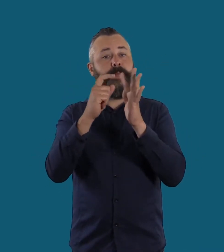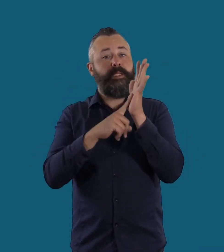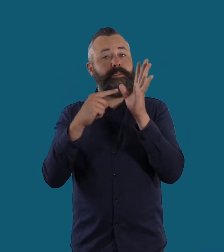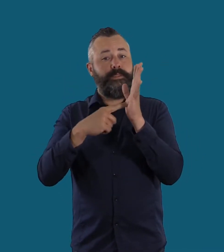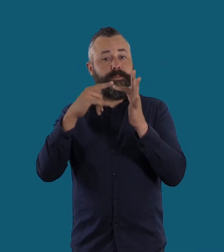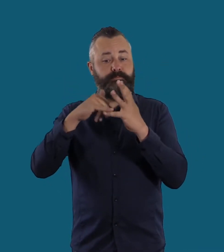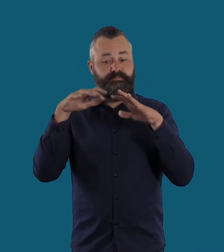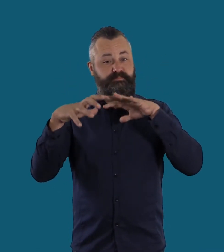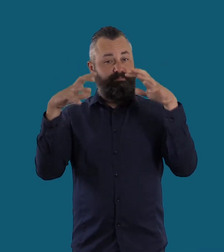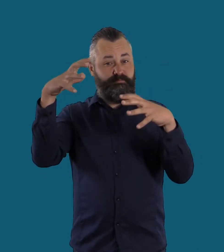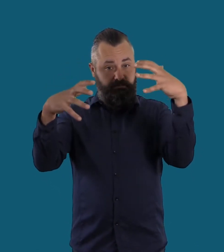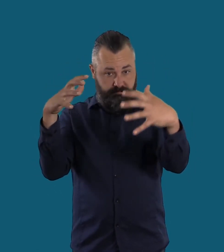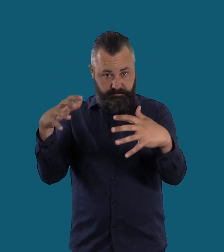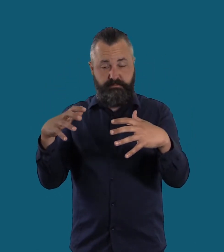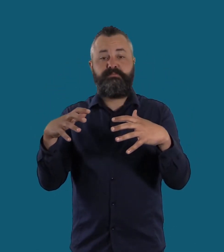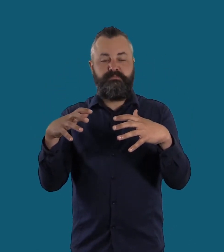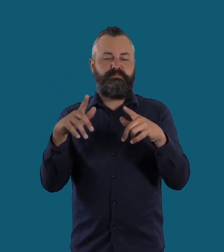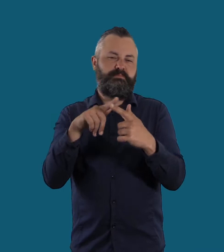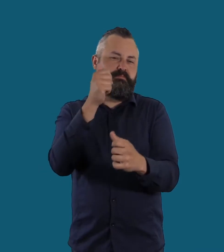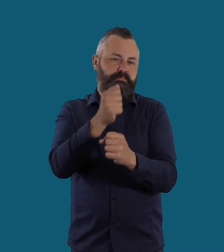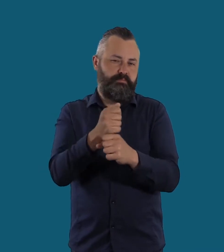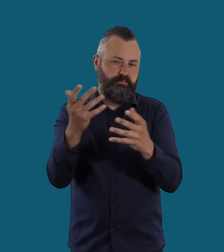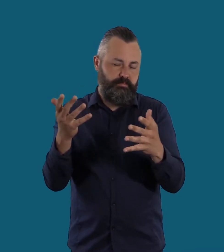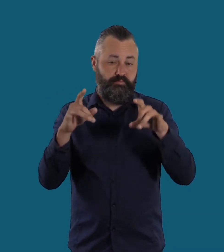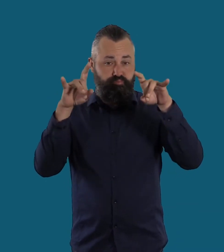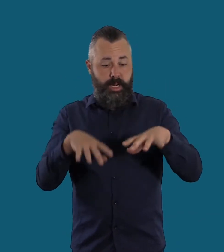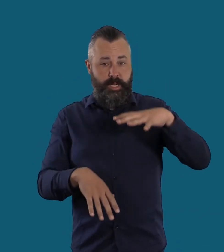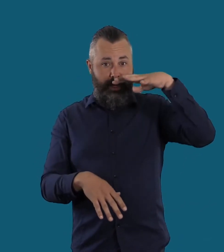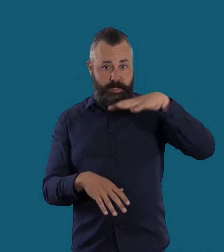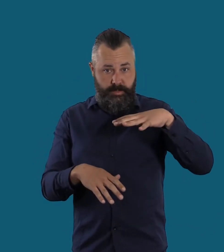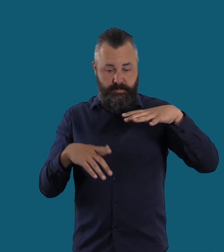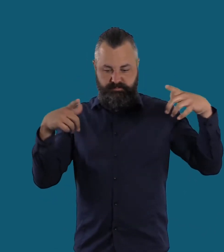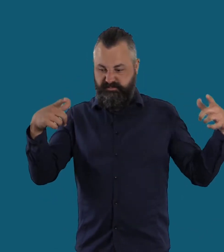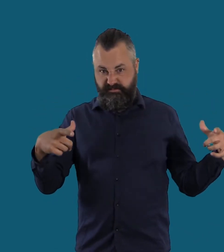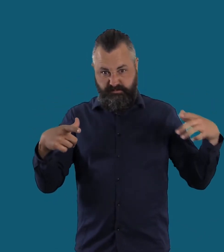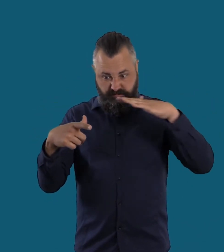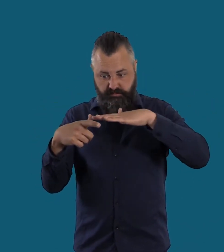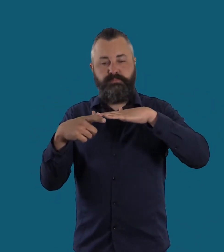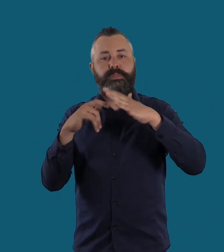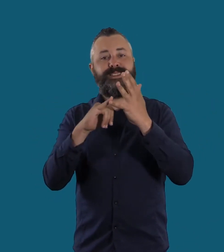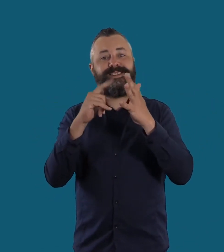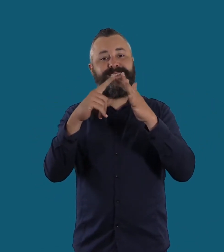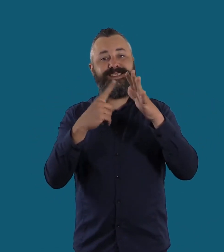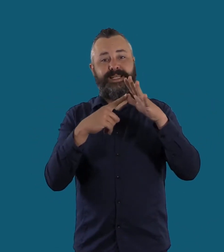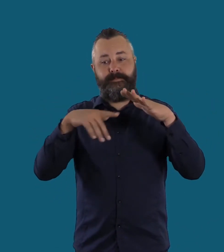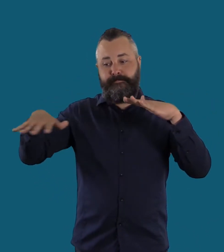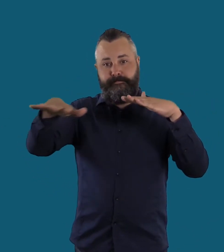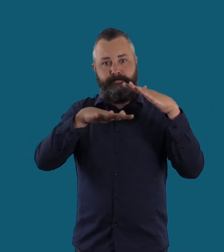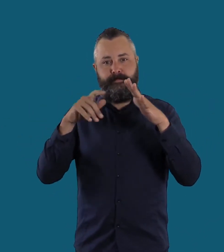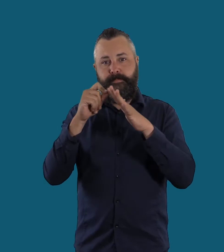These earthquakes are generated when two tectonic plates meet and one goes under the other. The sinking or subducting plate drags against